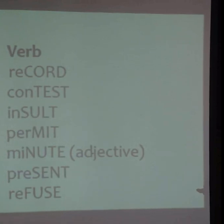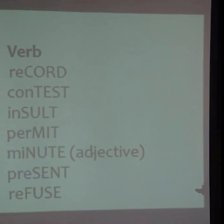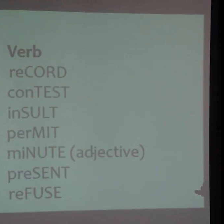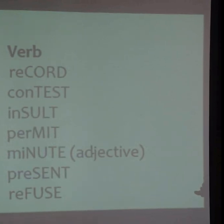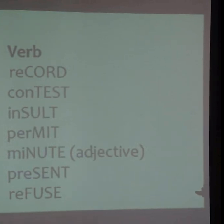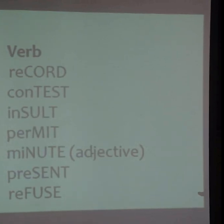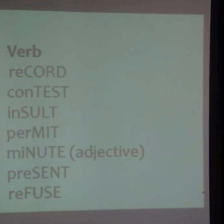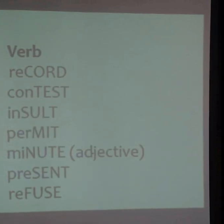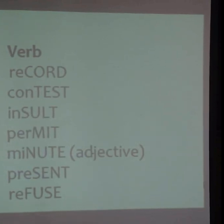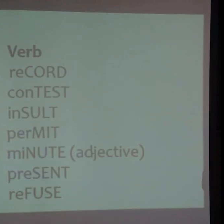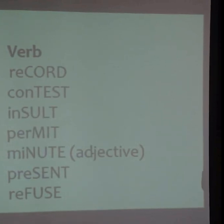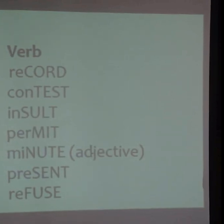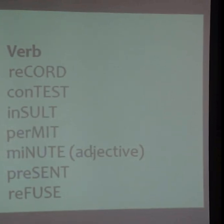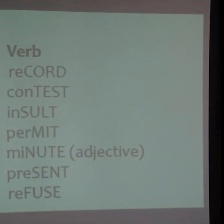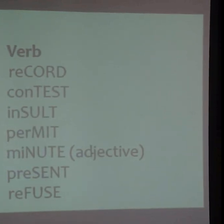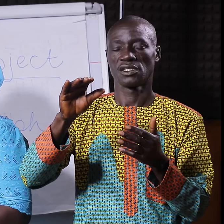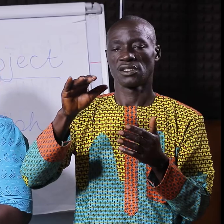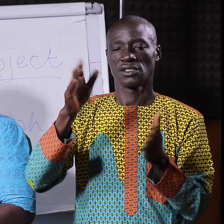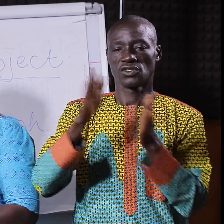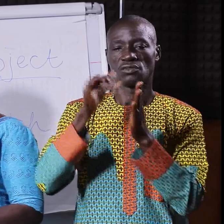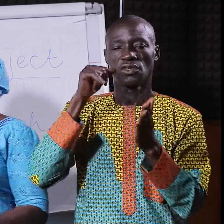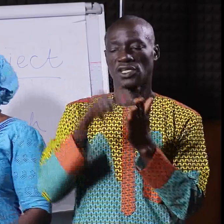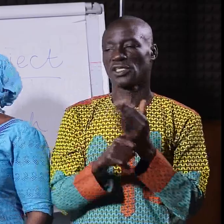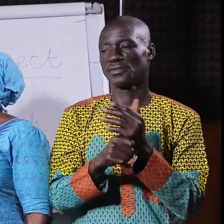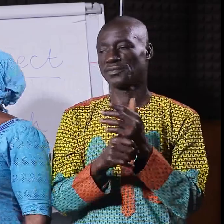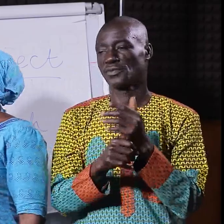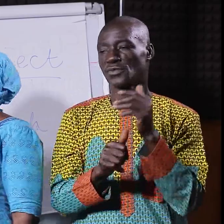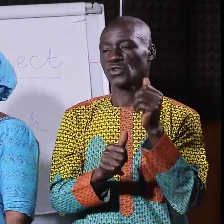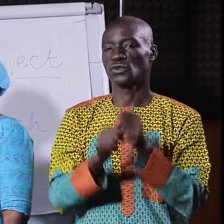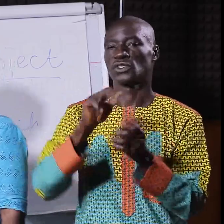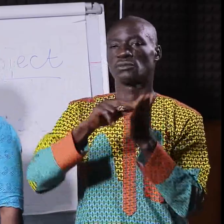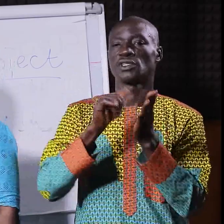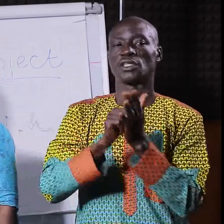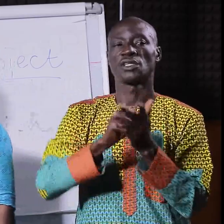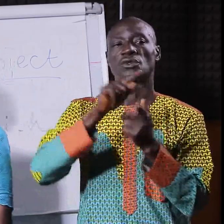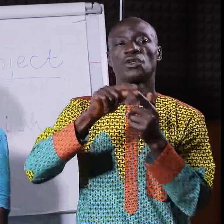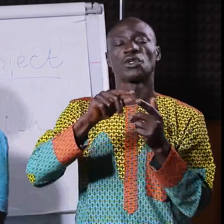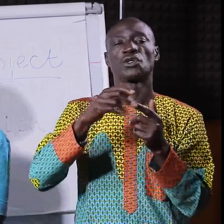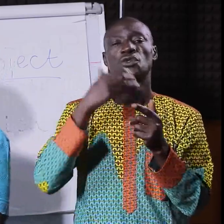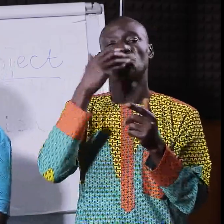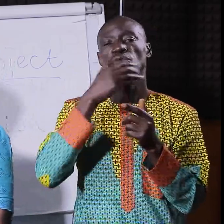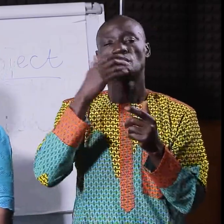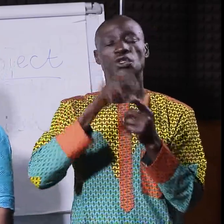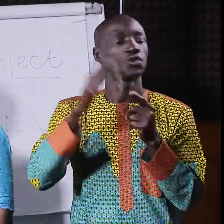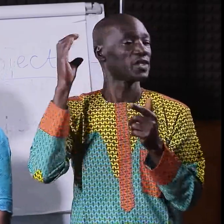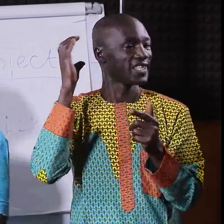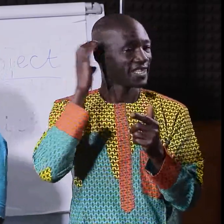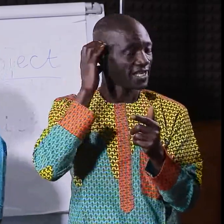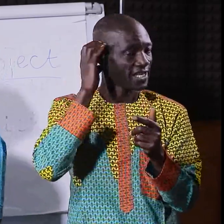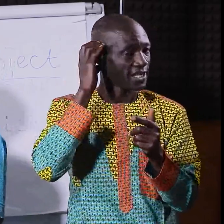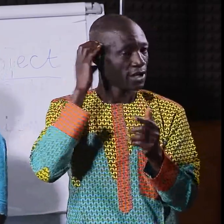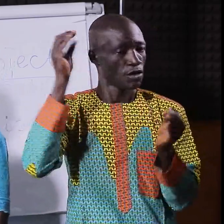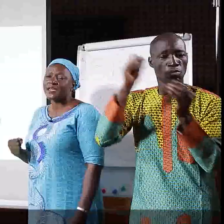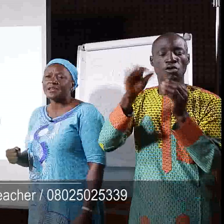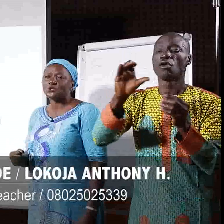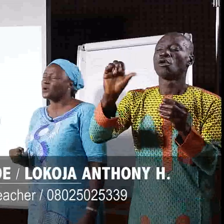verb, C-O-D, capital letter, which means the stress, when you pronounce, we'll hear more of the stress. If